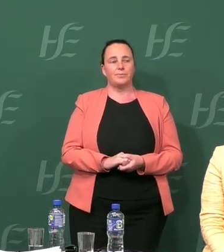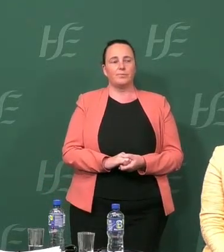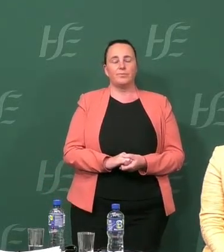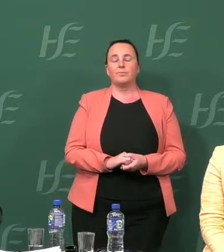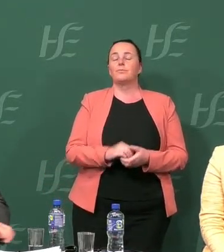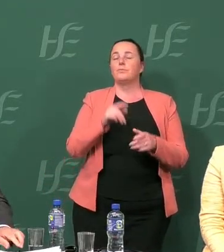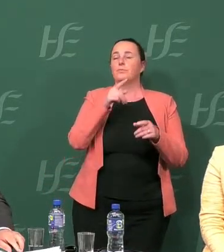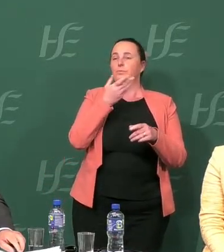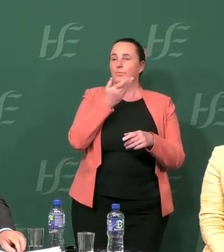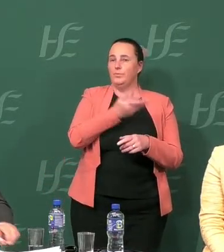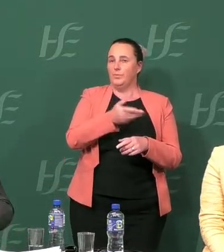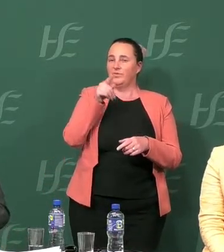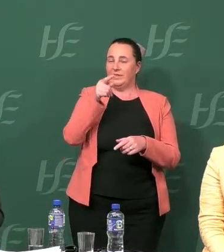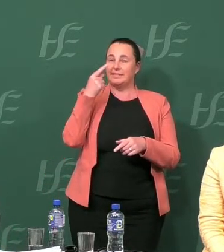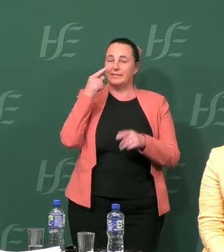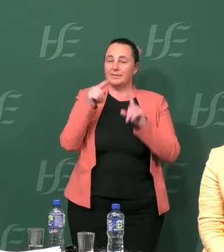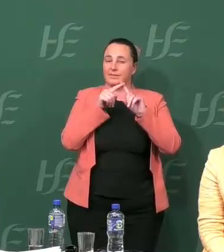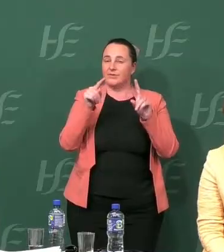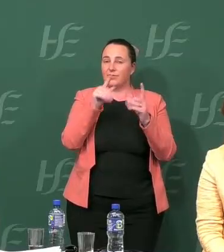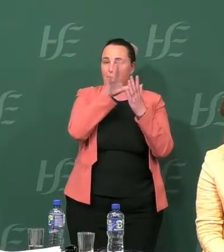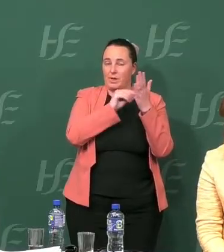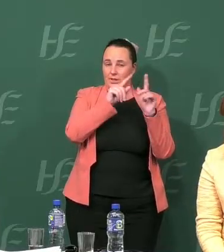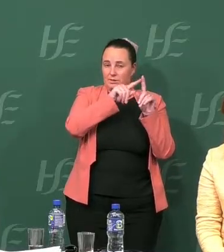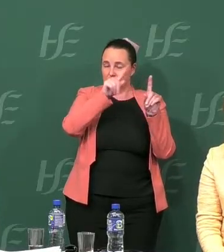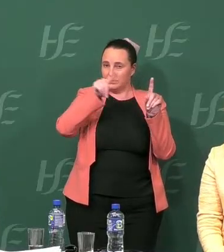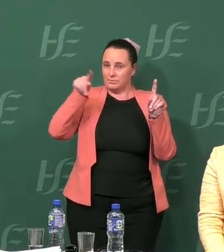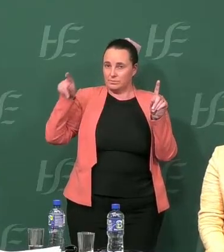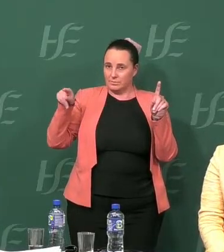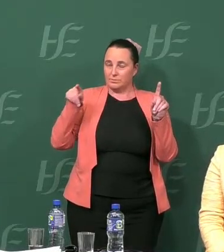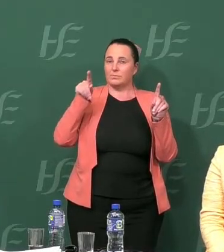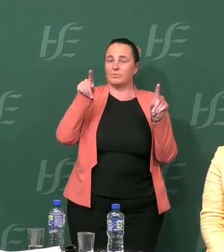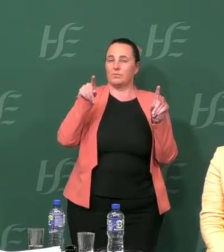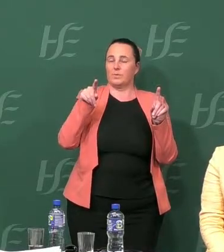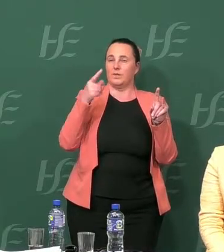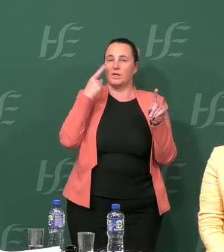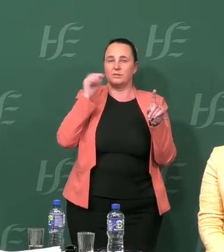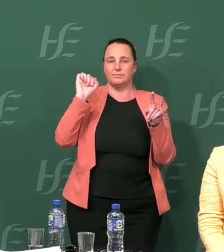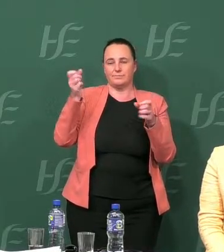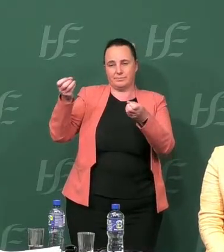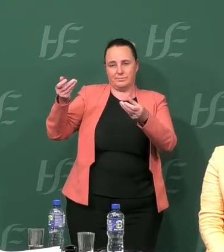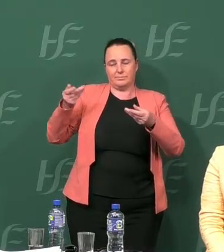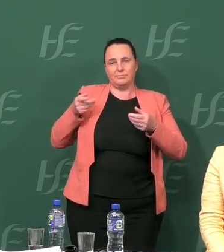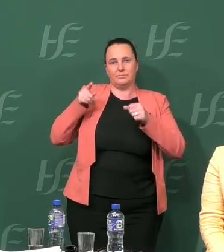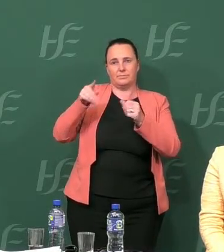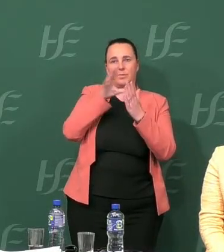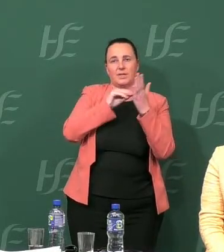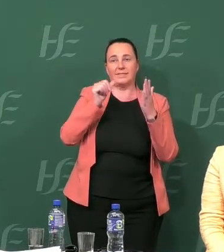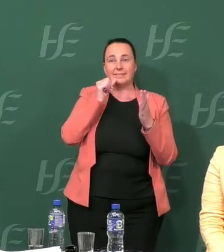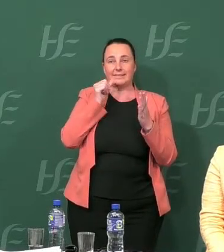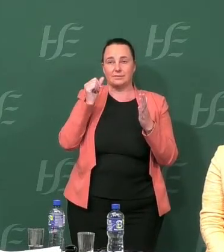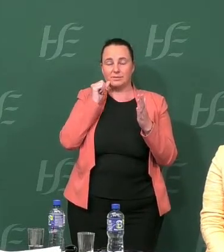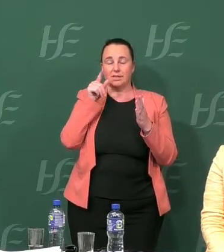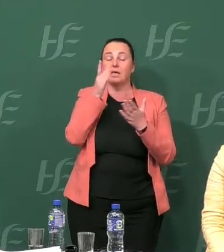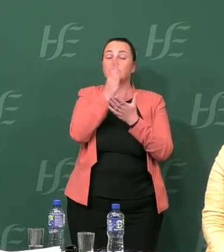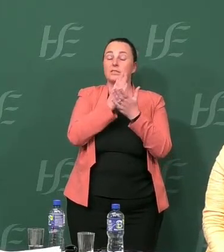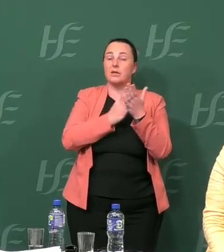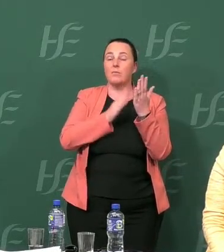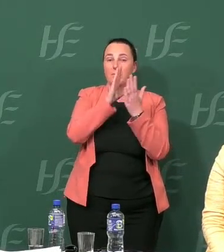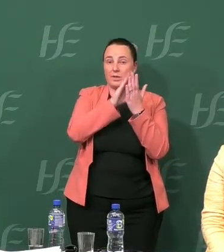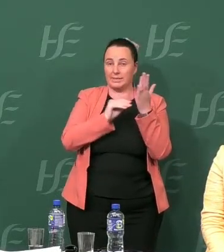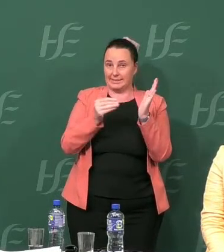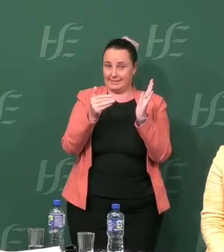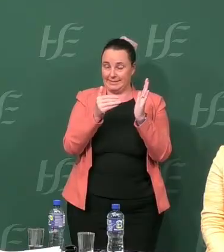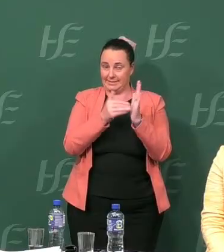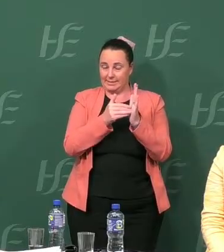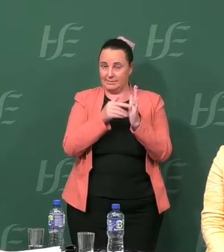So when you look across the different models, we got a revision on models yesterday. There are still some models in it that